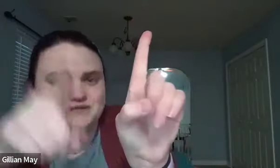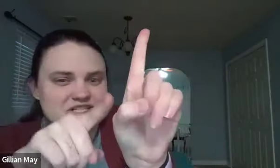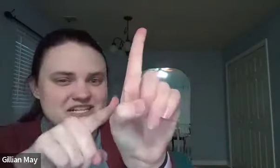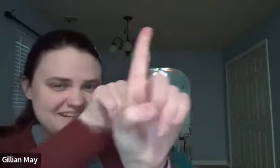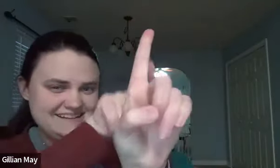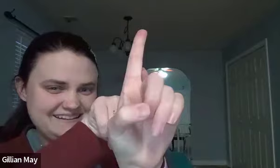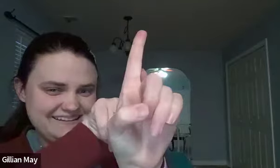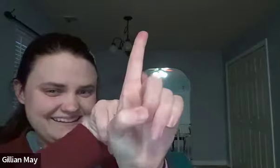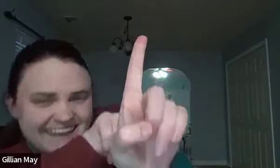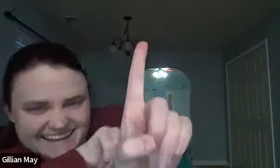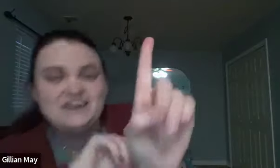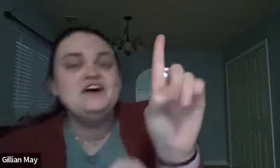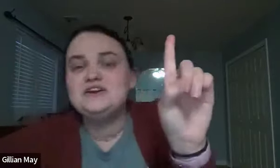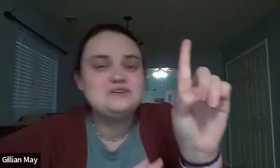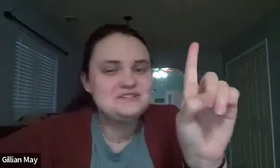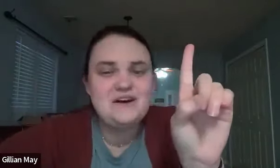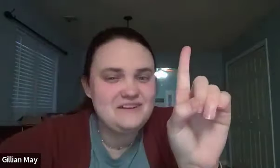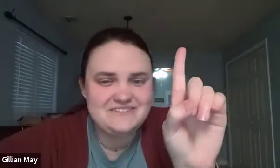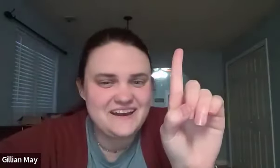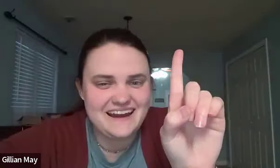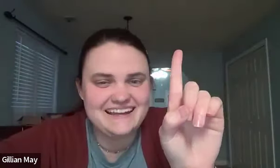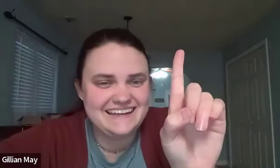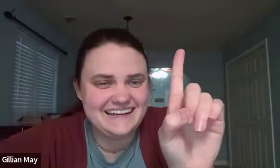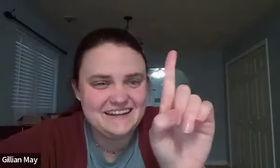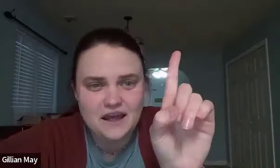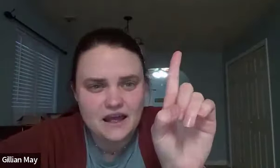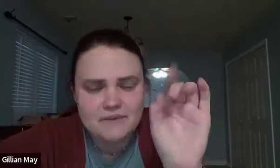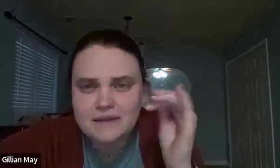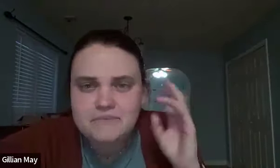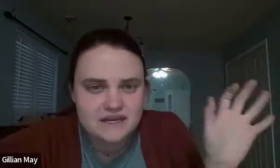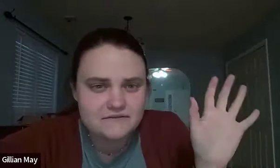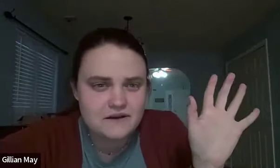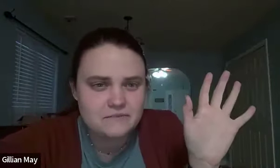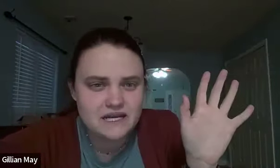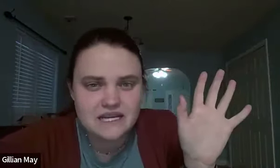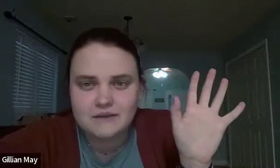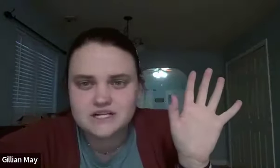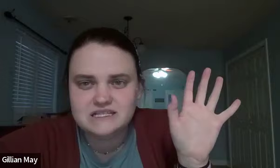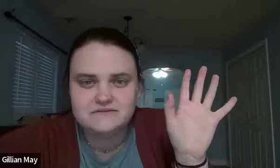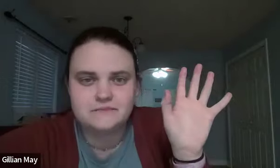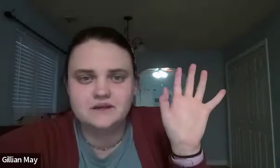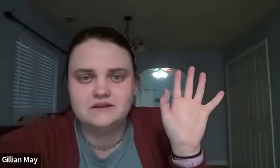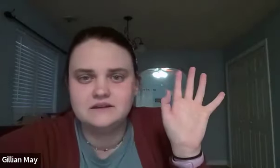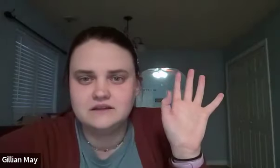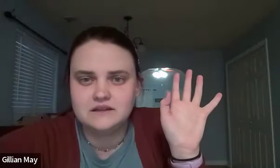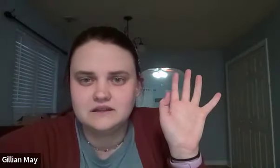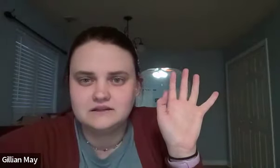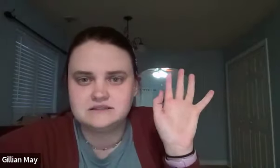Switch it. No, you're totally fine. I get it. Am I big enough for everybody? I'm trying to see if let's